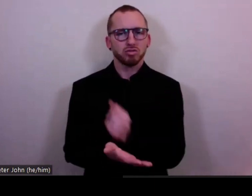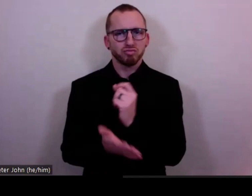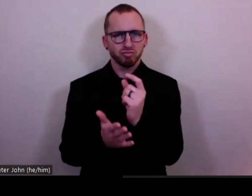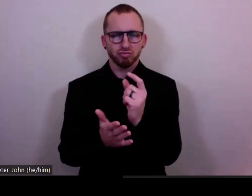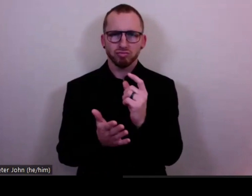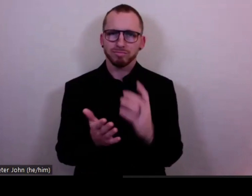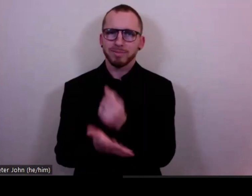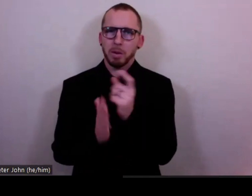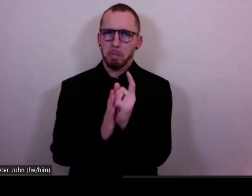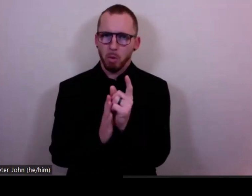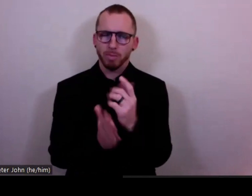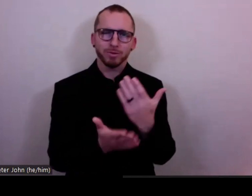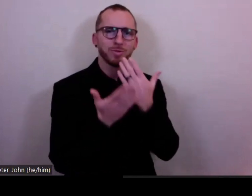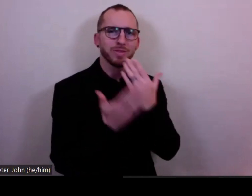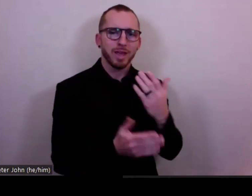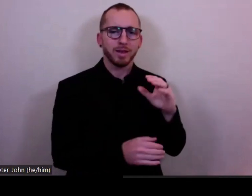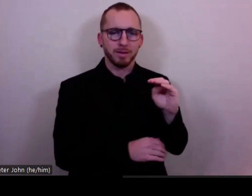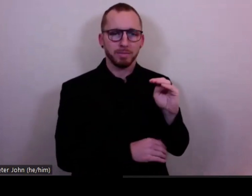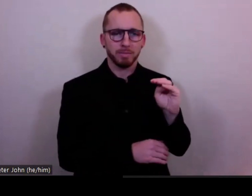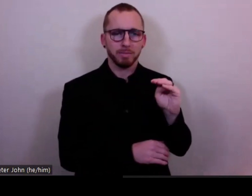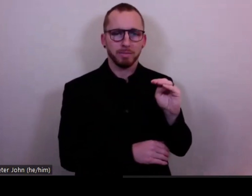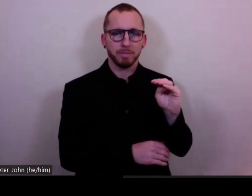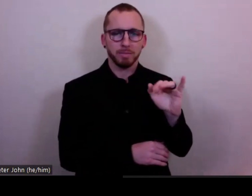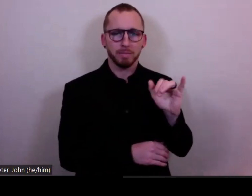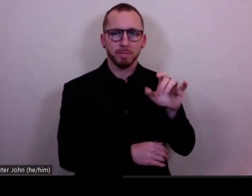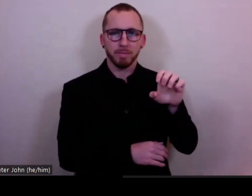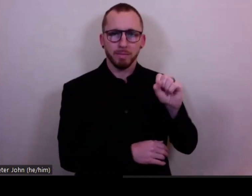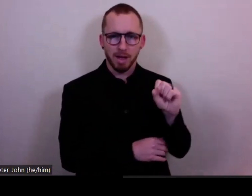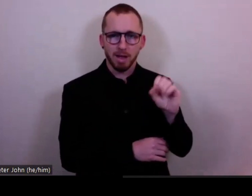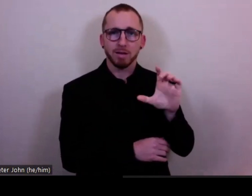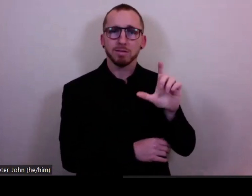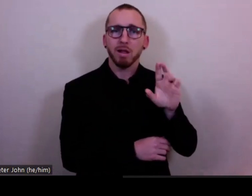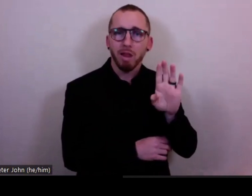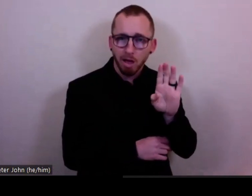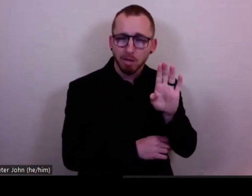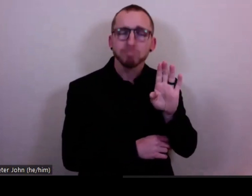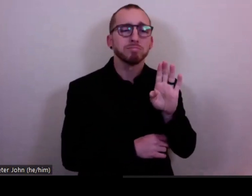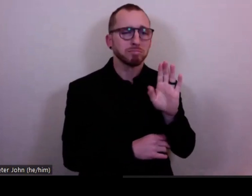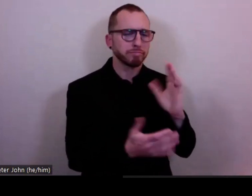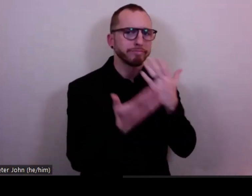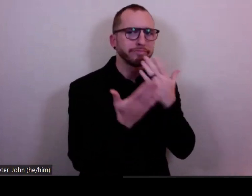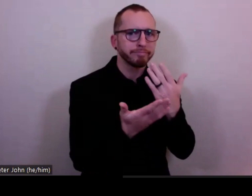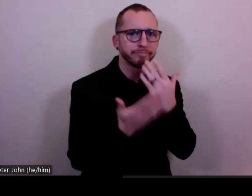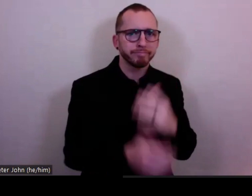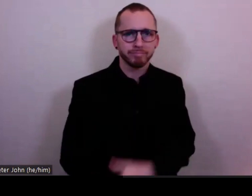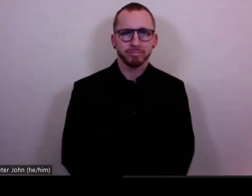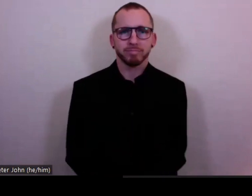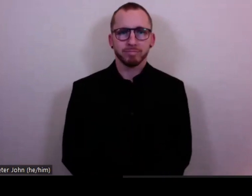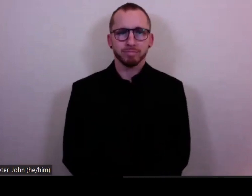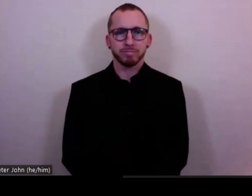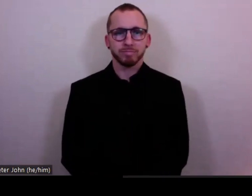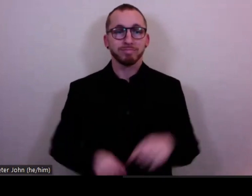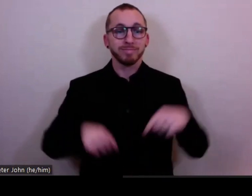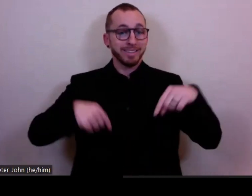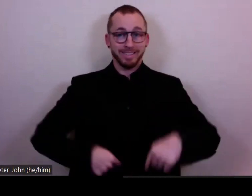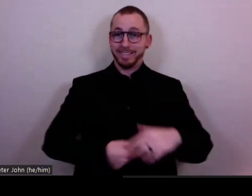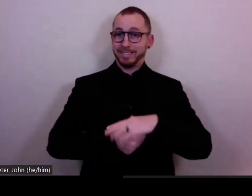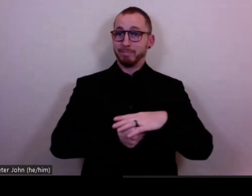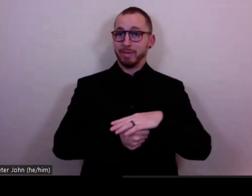welcoming us for our 13th annual Across the Lifespan. We have identified this space as our recurring